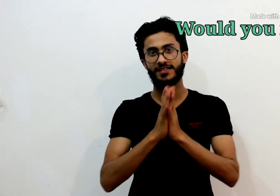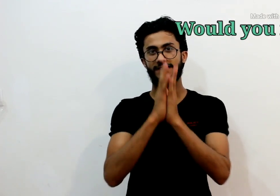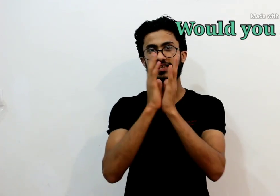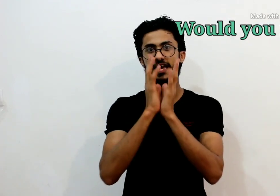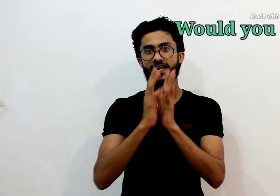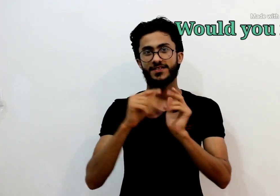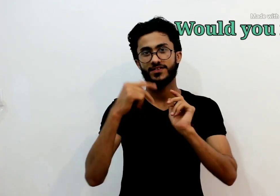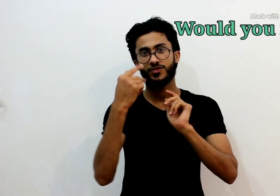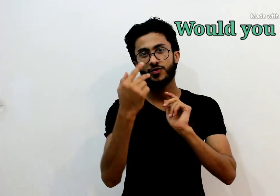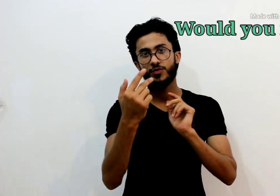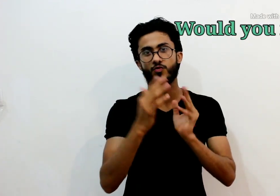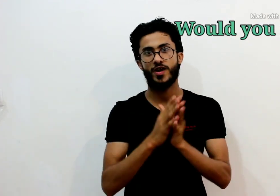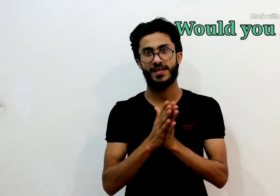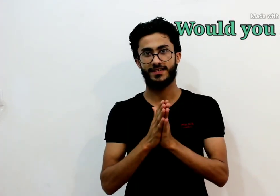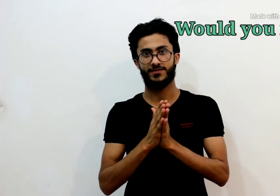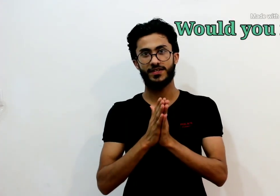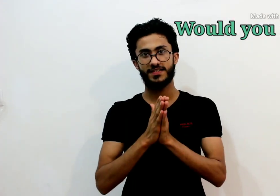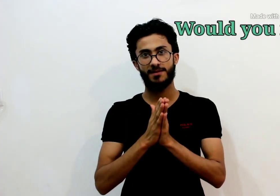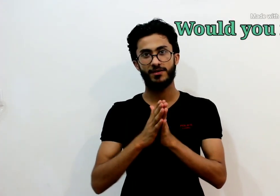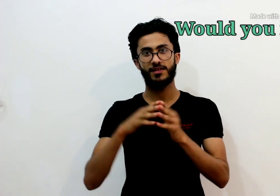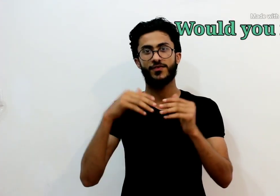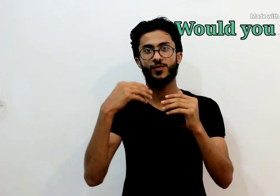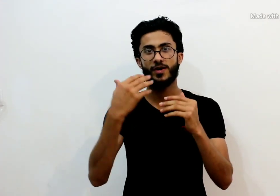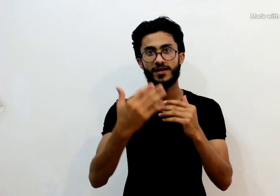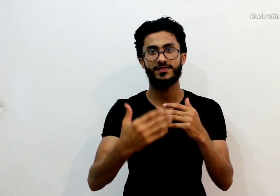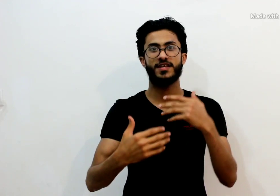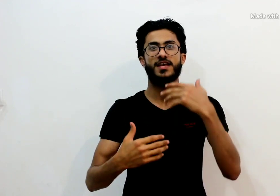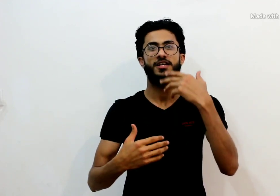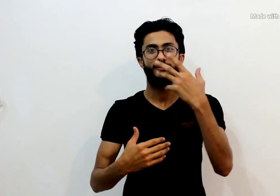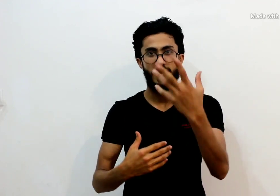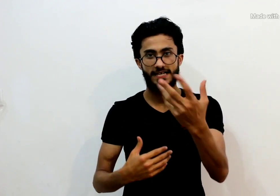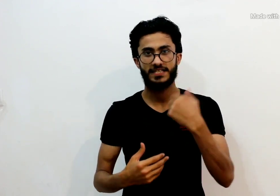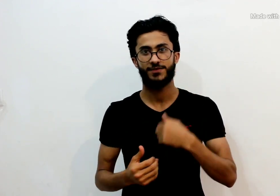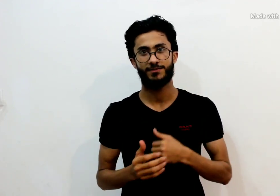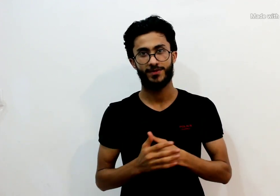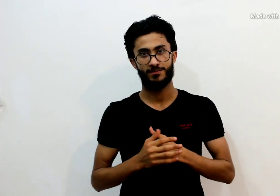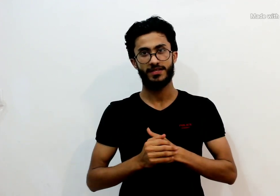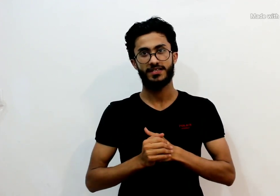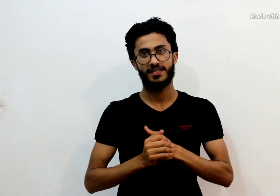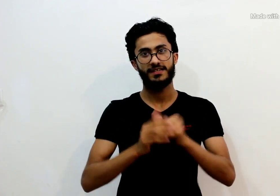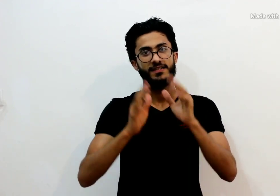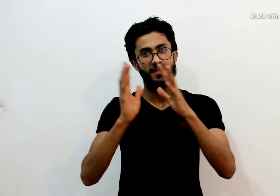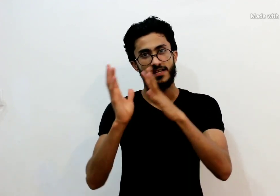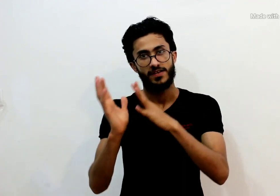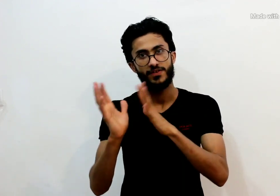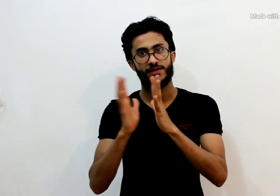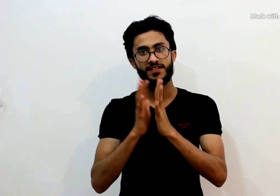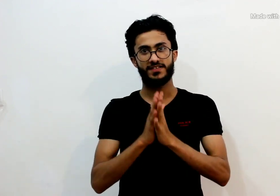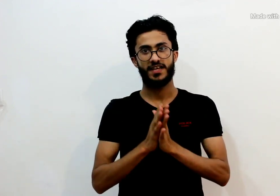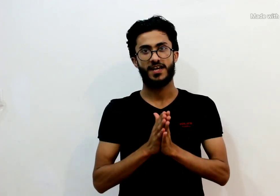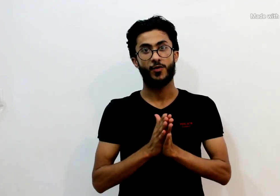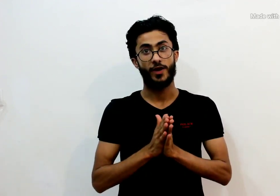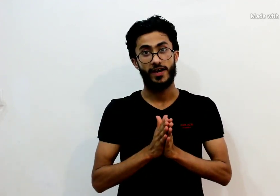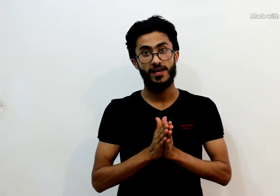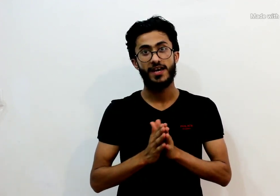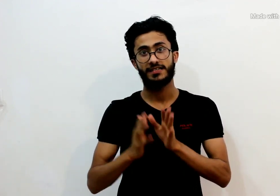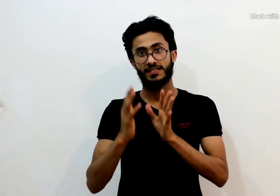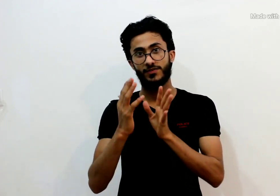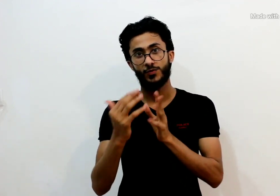mind has two ways. For example, if you want to ask for permission, there is a way, and if you